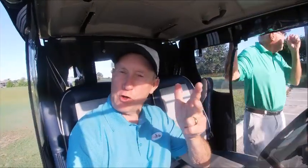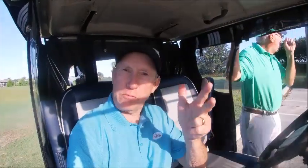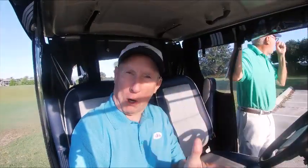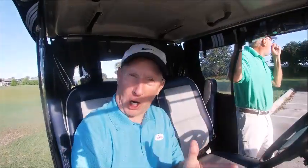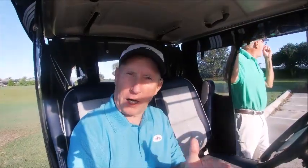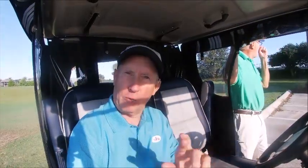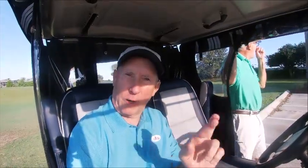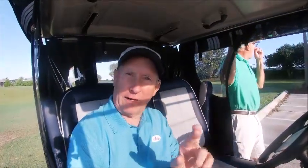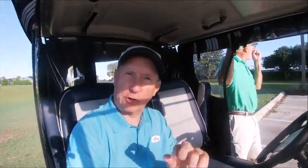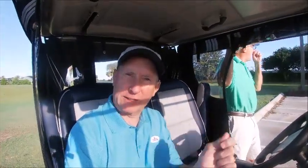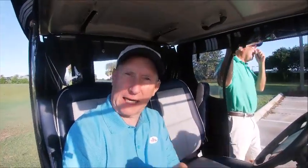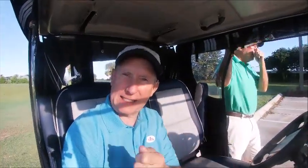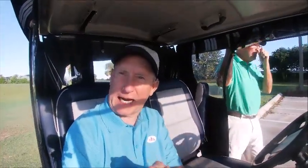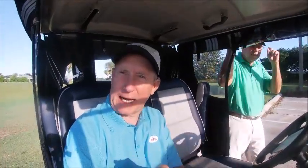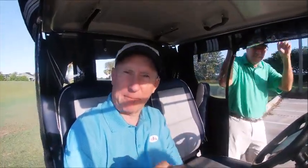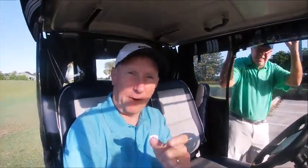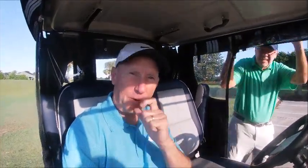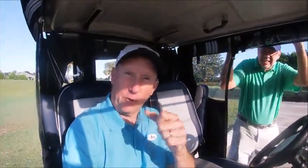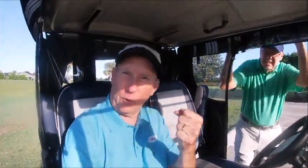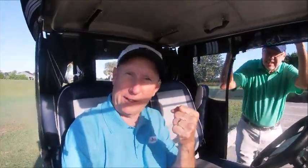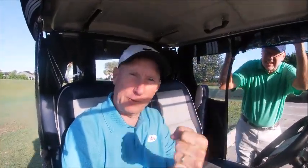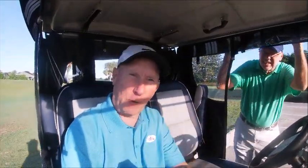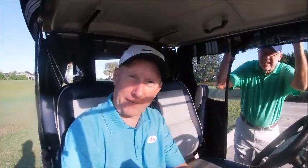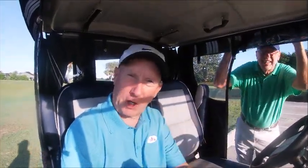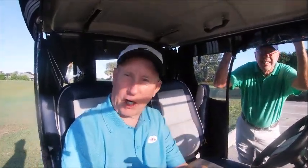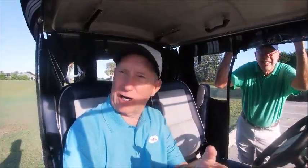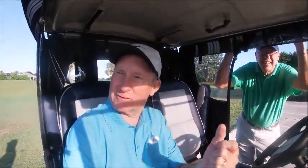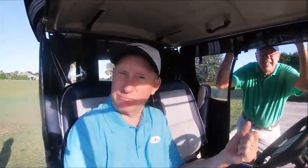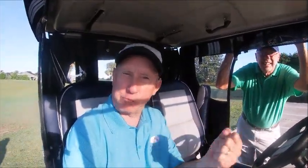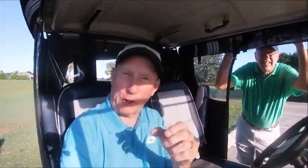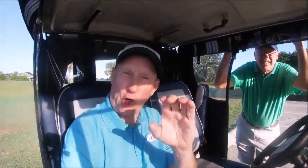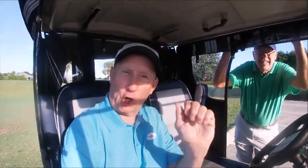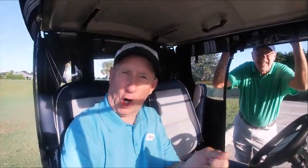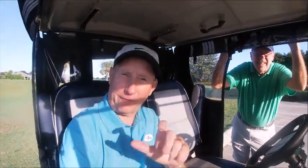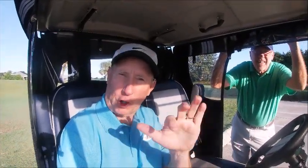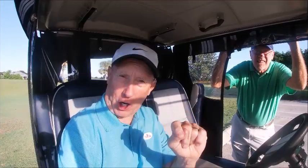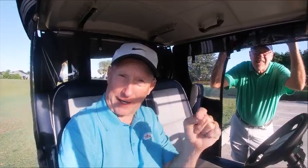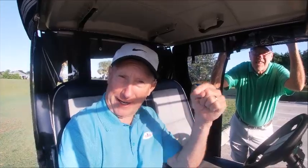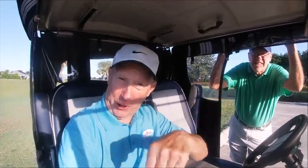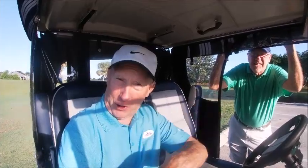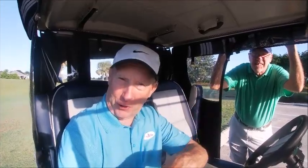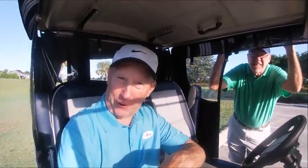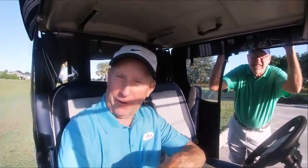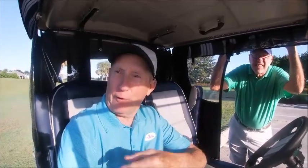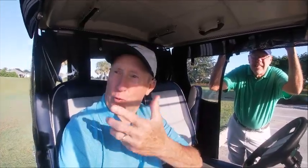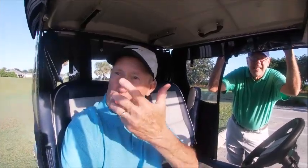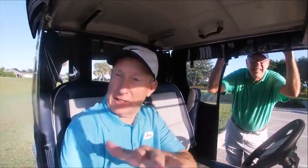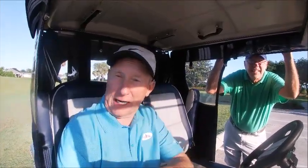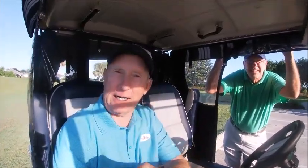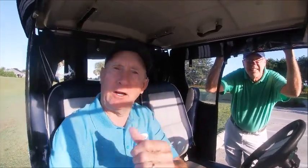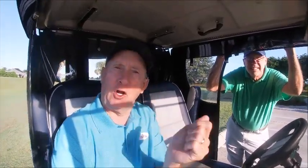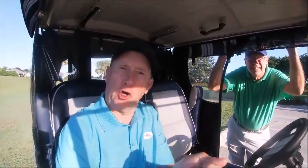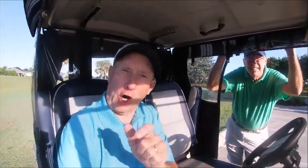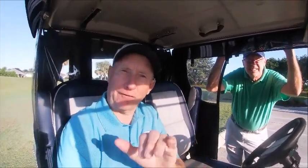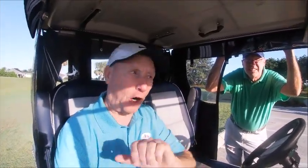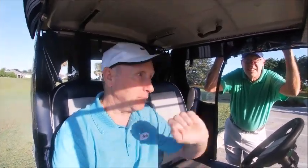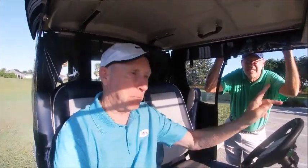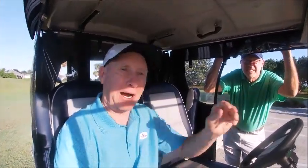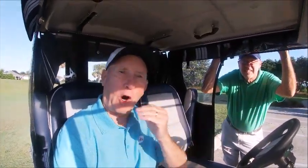Fishing caught, ready to tee time. You don't need to drive a car. Bring your golf cart here. When you're done, golf cart back